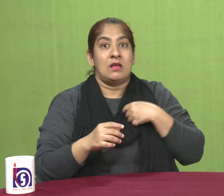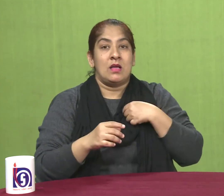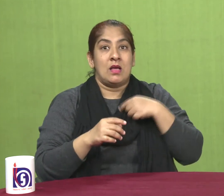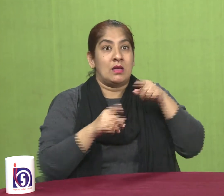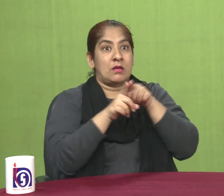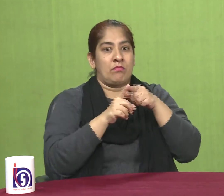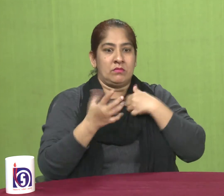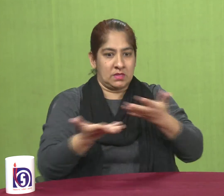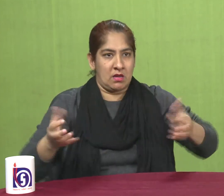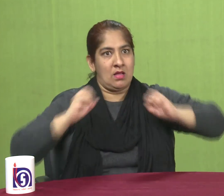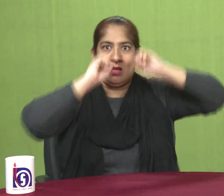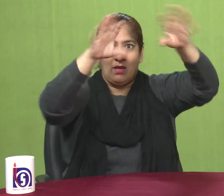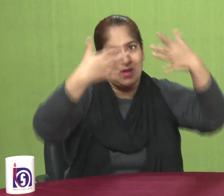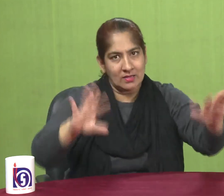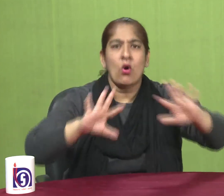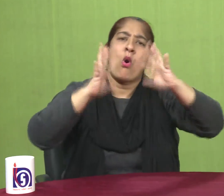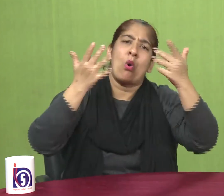Letter of credit,